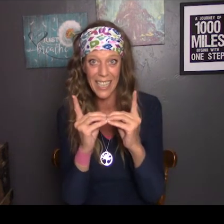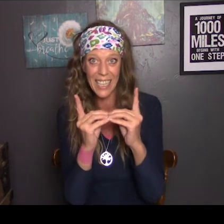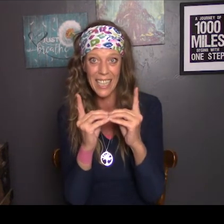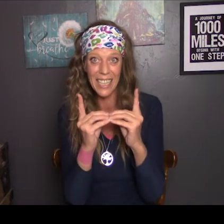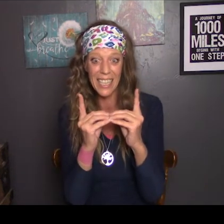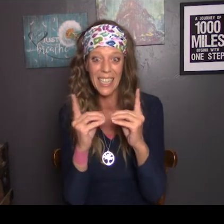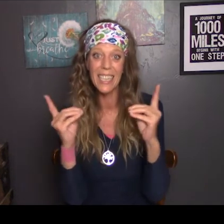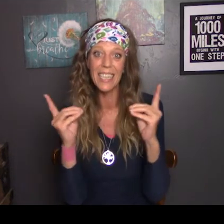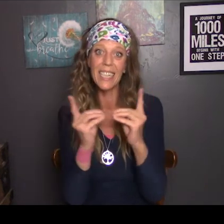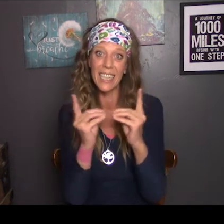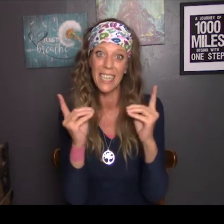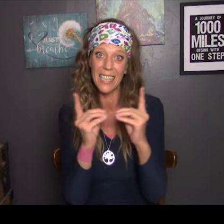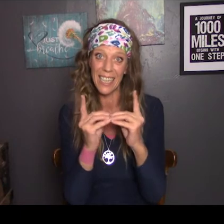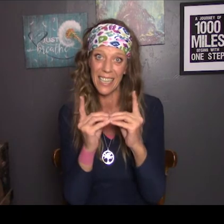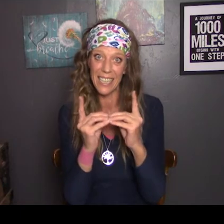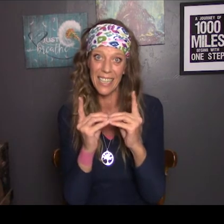Dessert. Dessert.